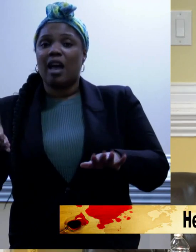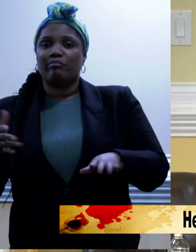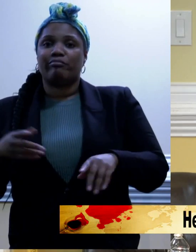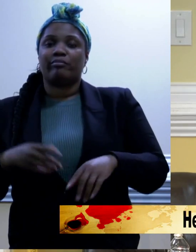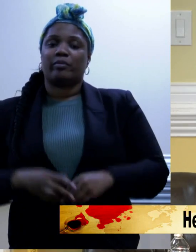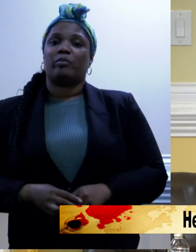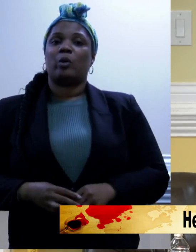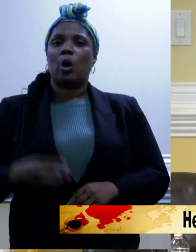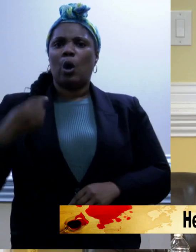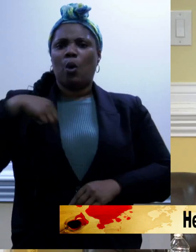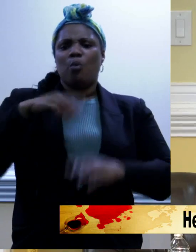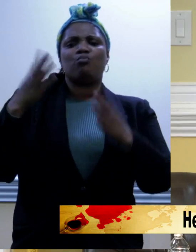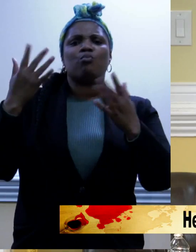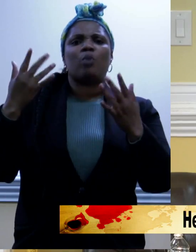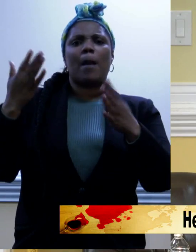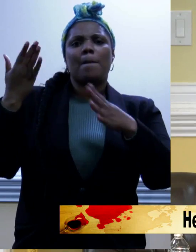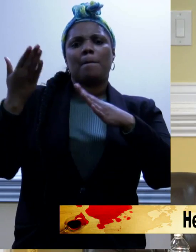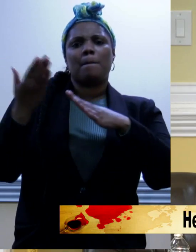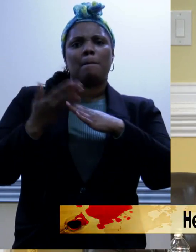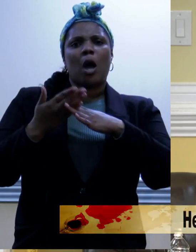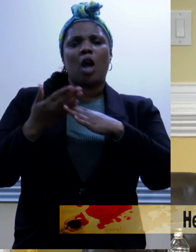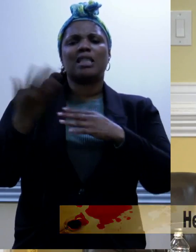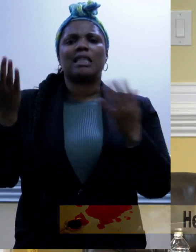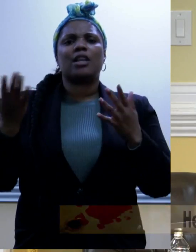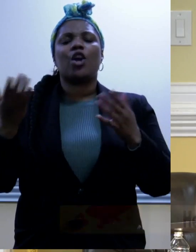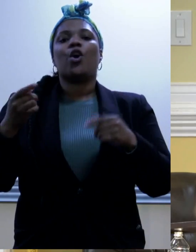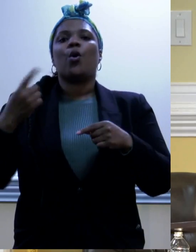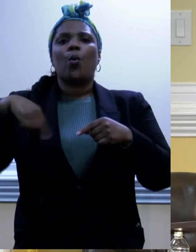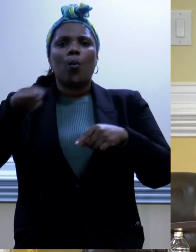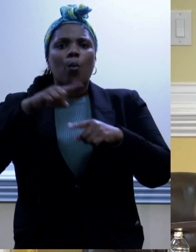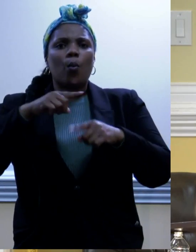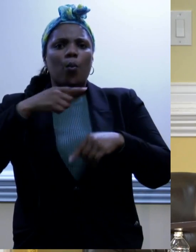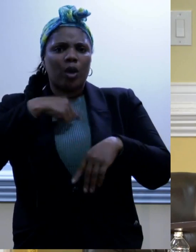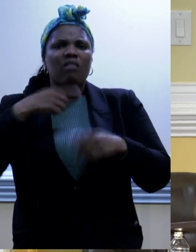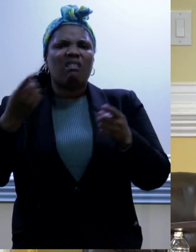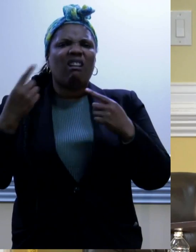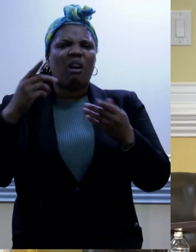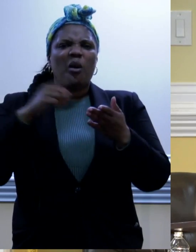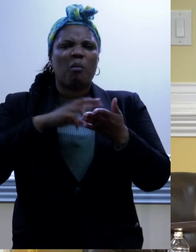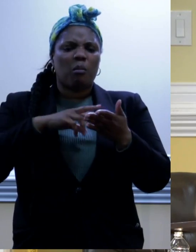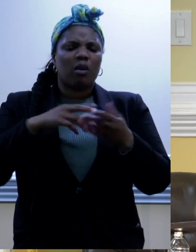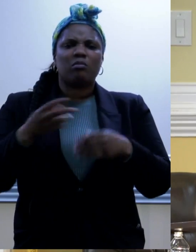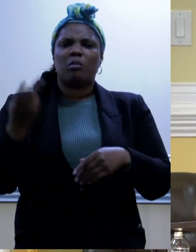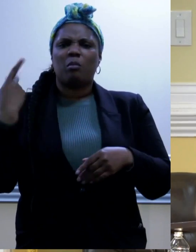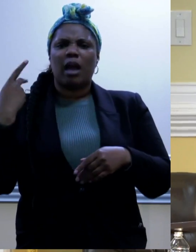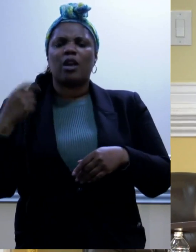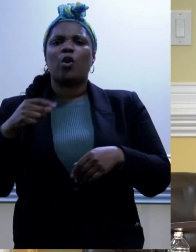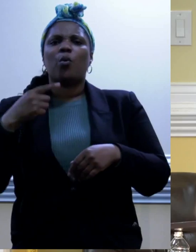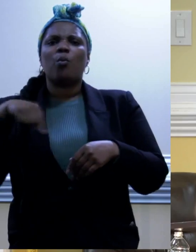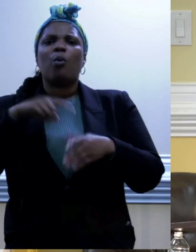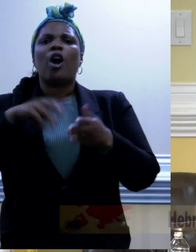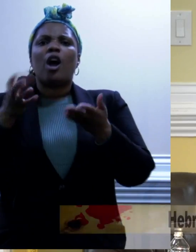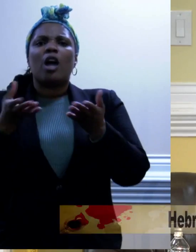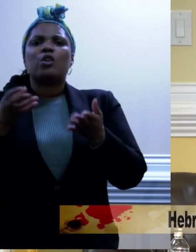here eventually, but let's go and show you what I'm talking about. Let's back up to Hebrews, the second